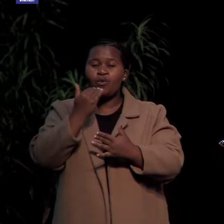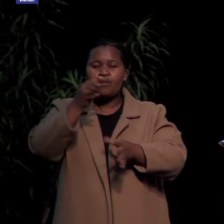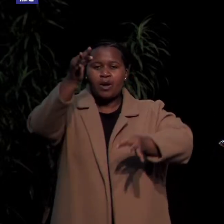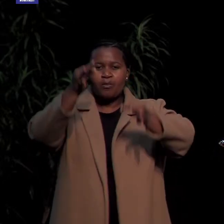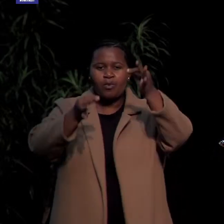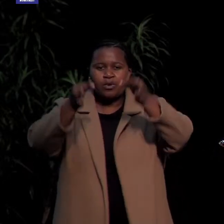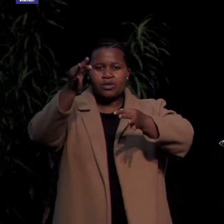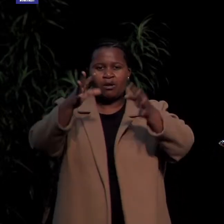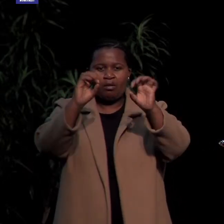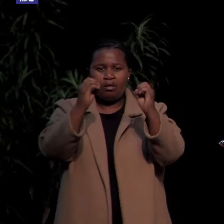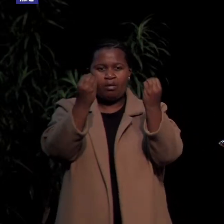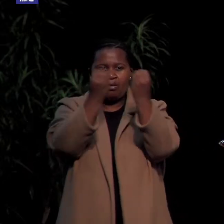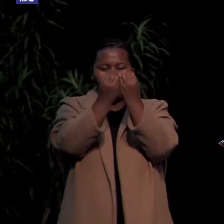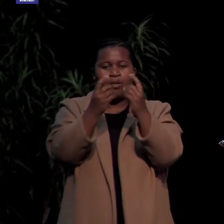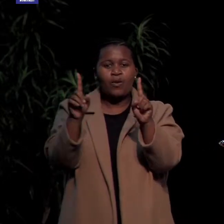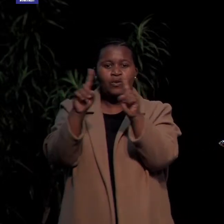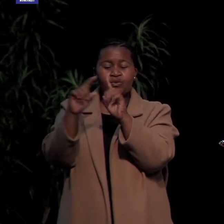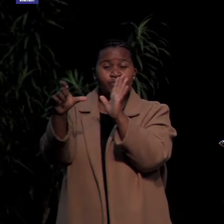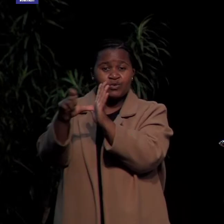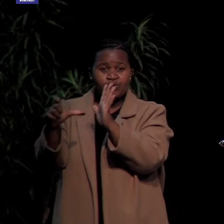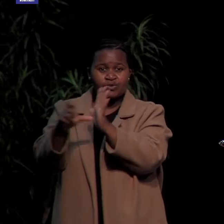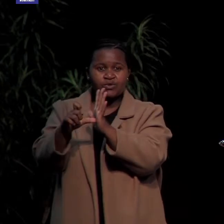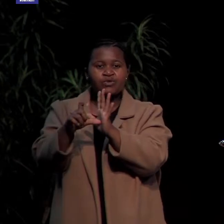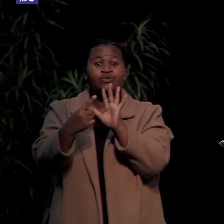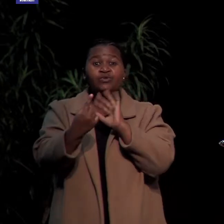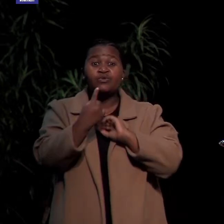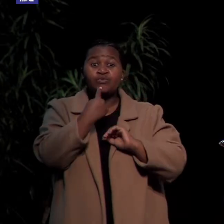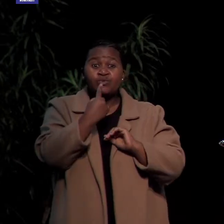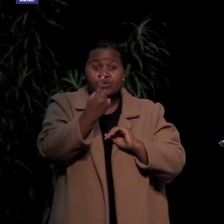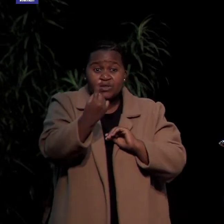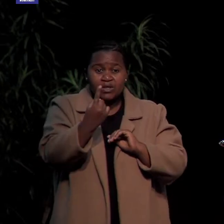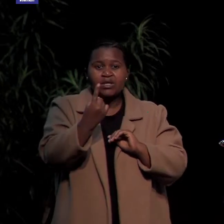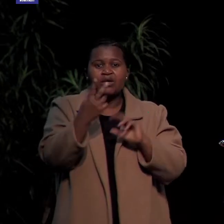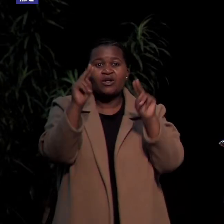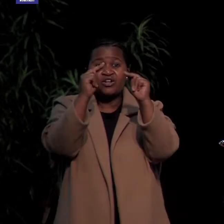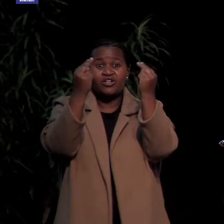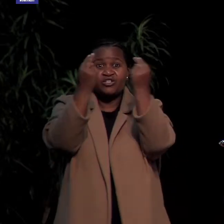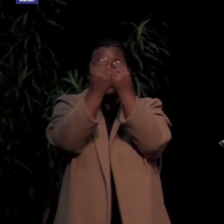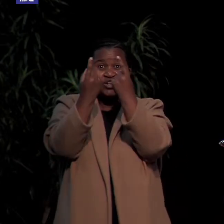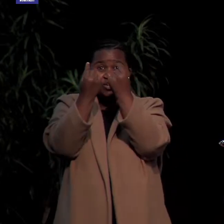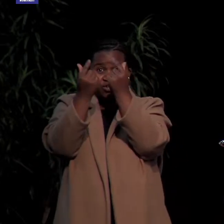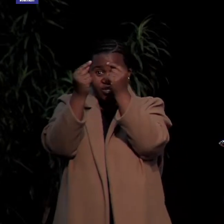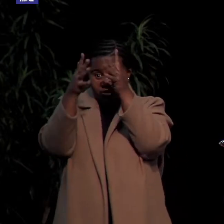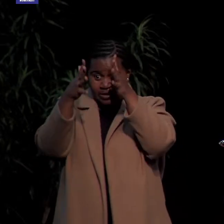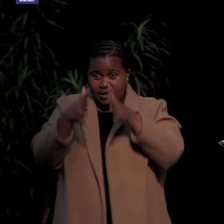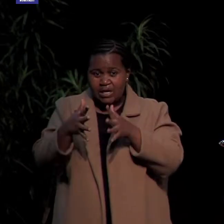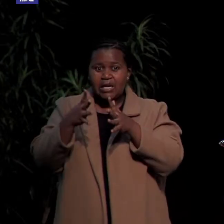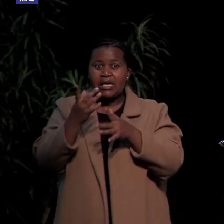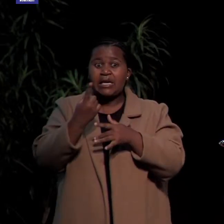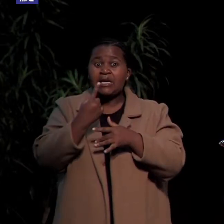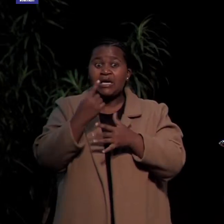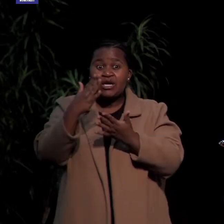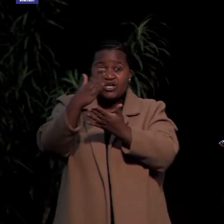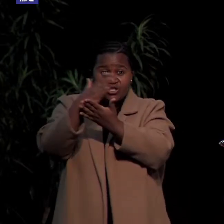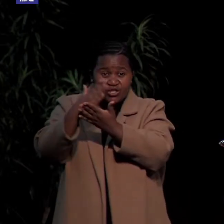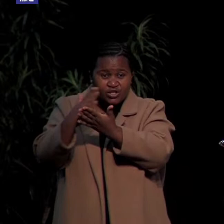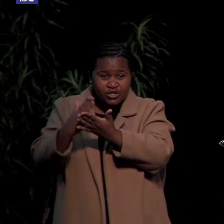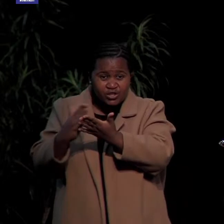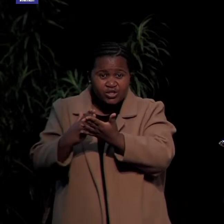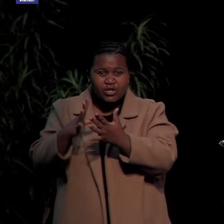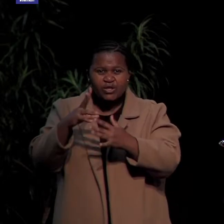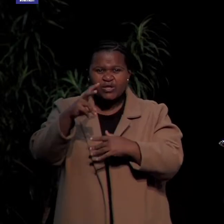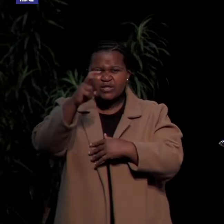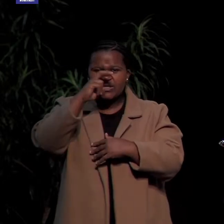party. It is important to indicate that recently the National Treasury issued a circular on